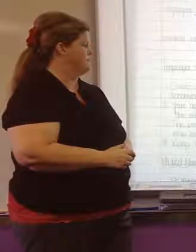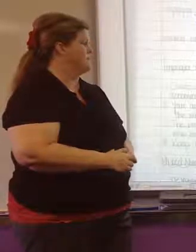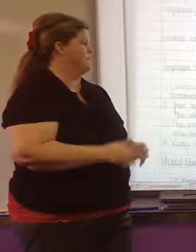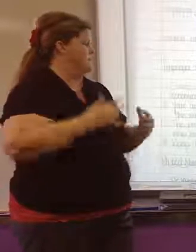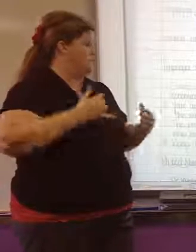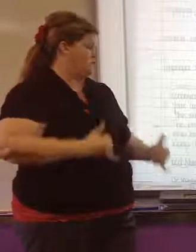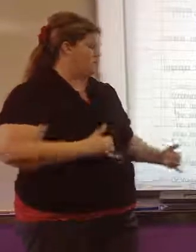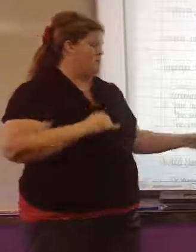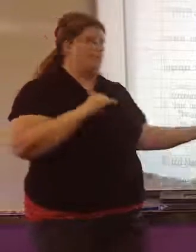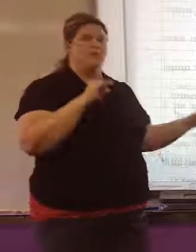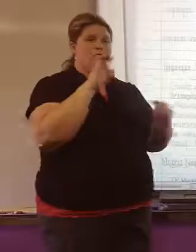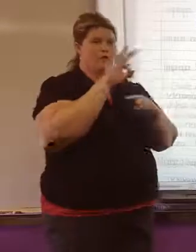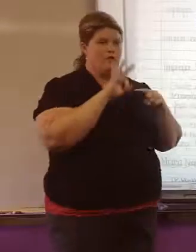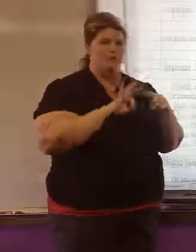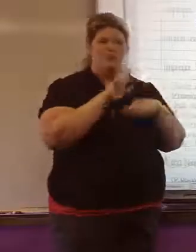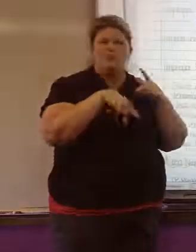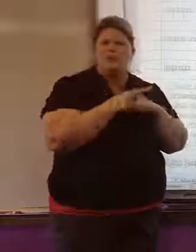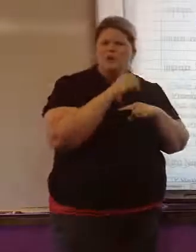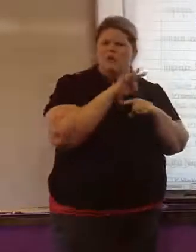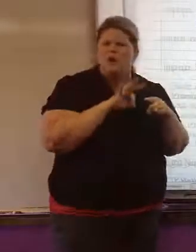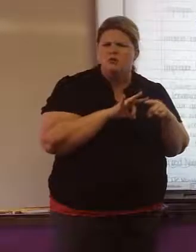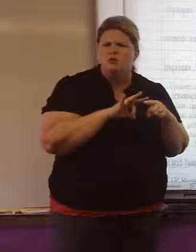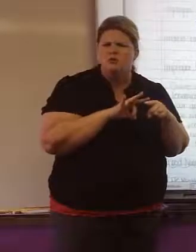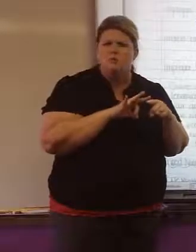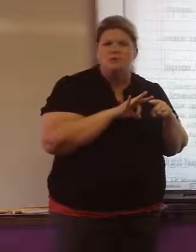So, fraction. What kind of fraction?